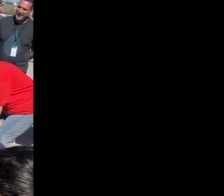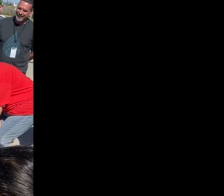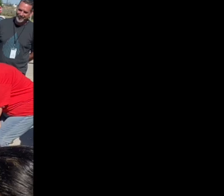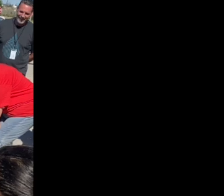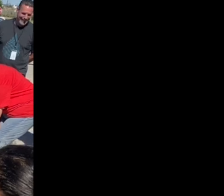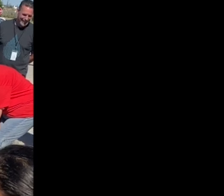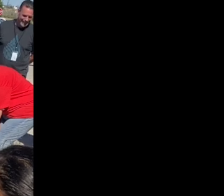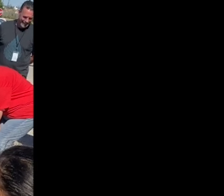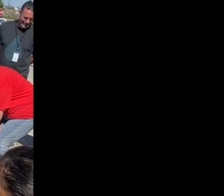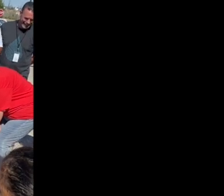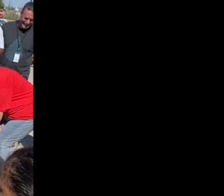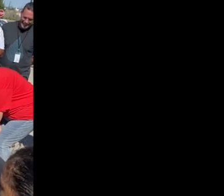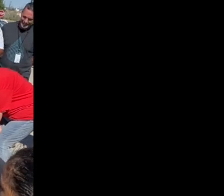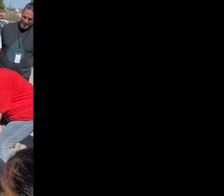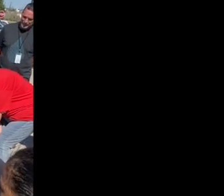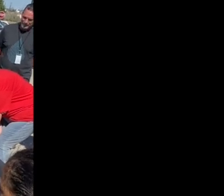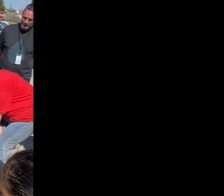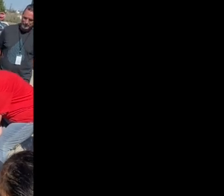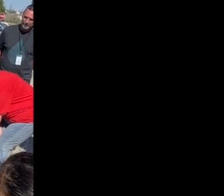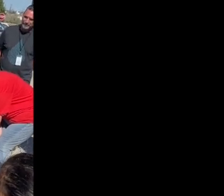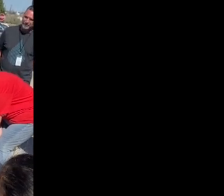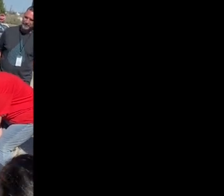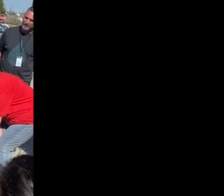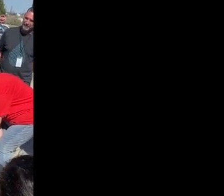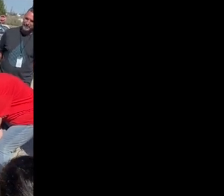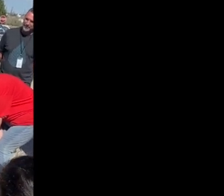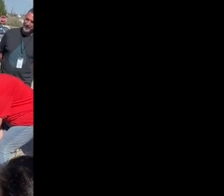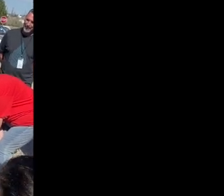is. And all I want you to say is Jesus is Lord, okay? Say Jesus is Lord, okay?